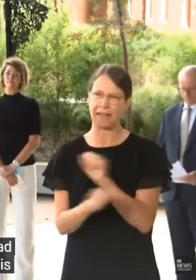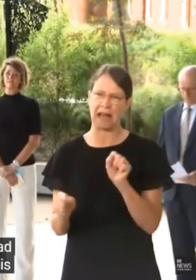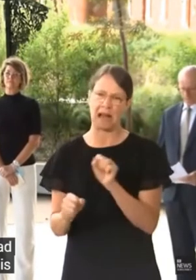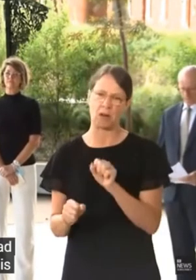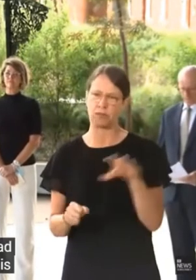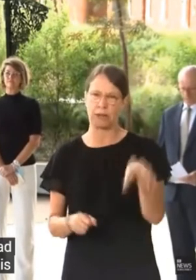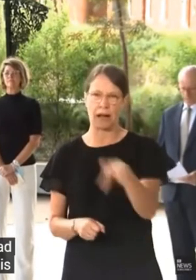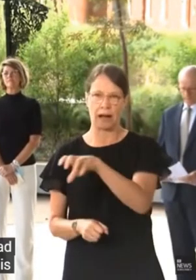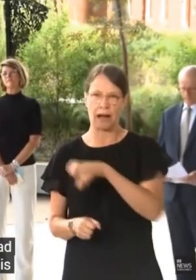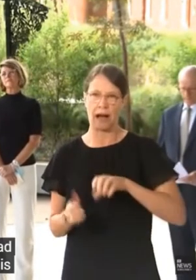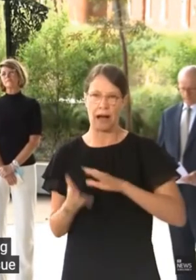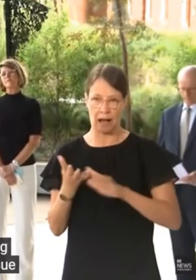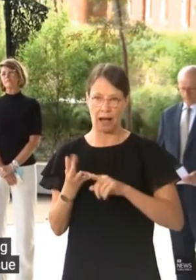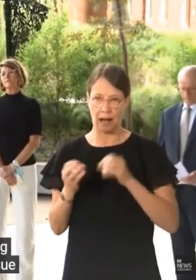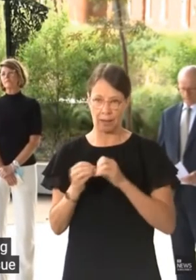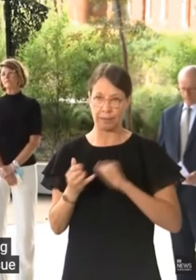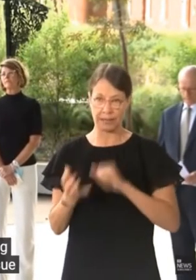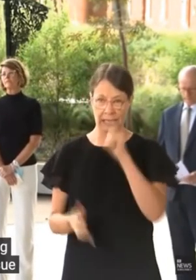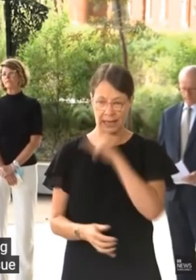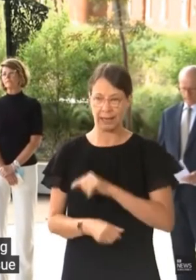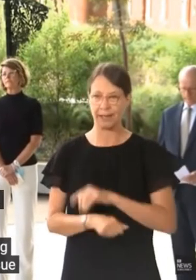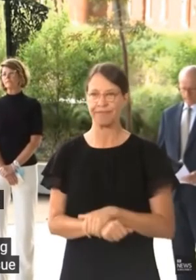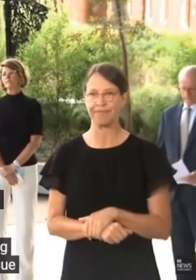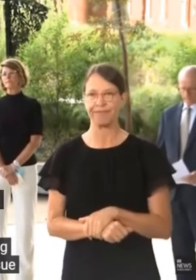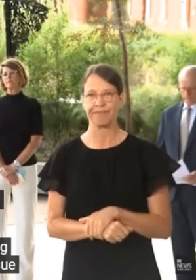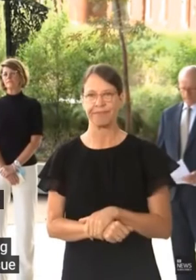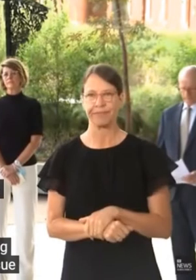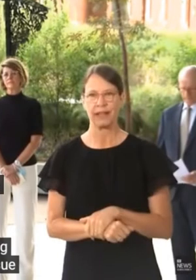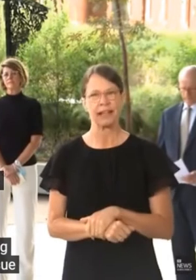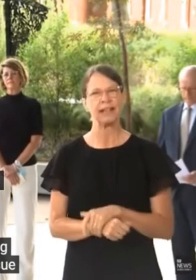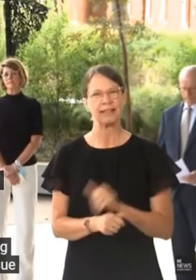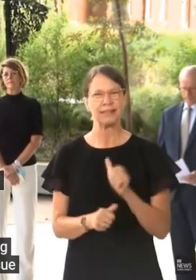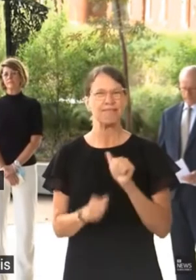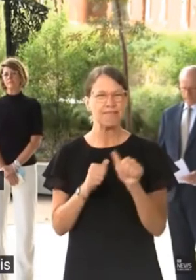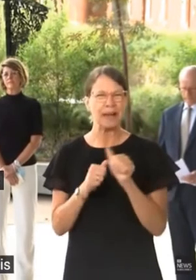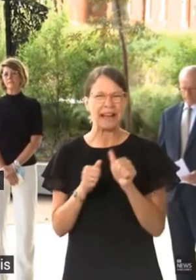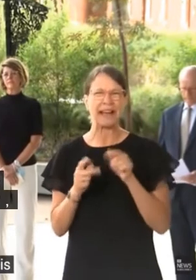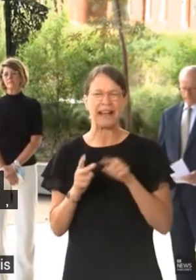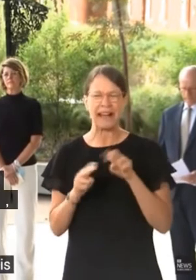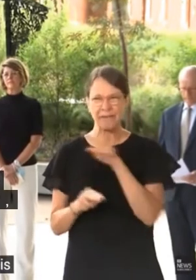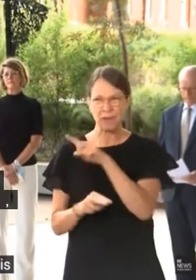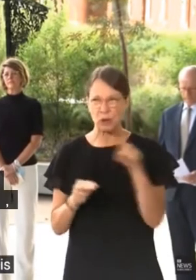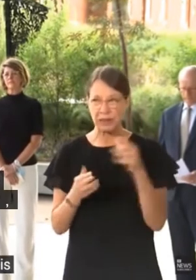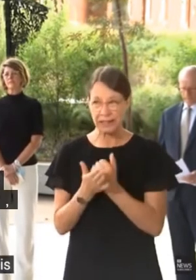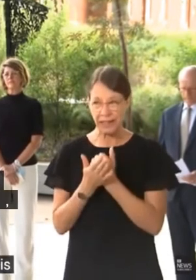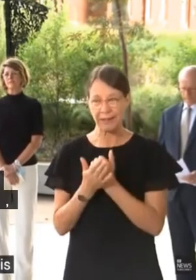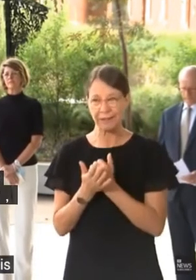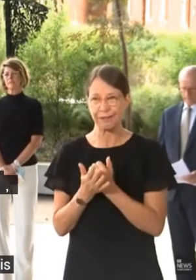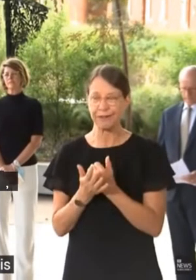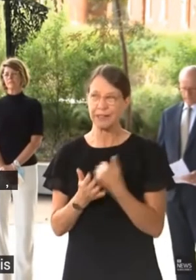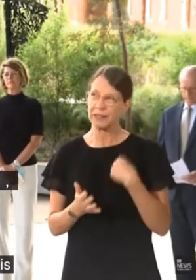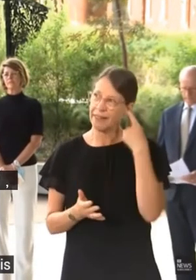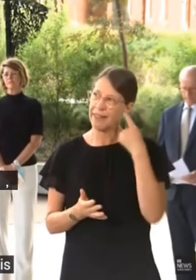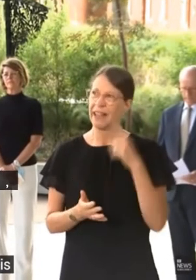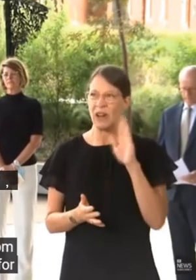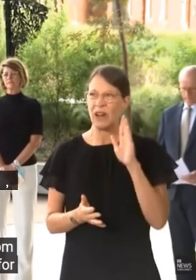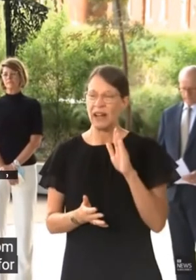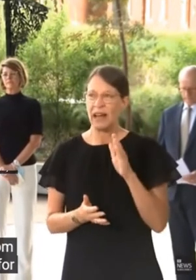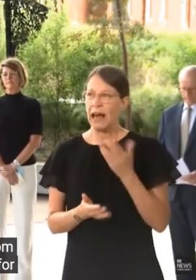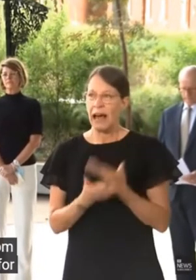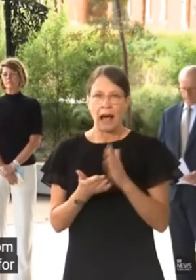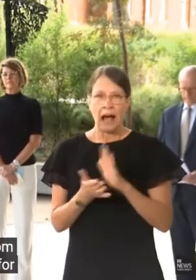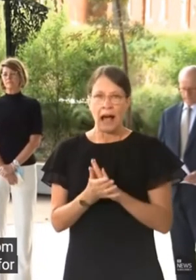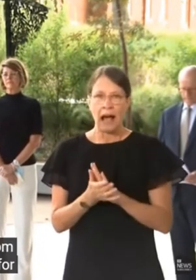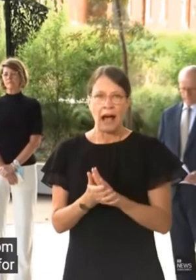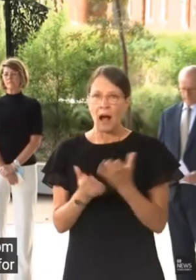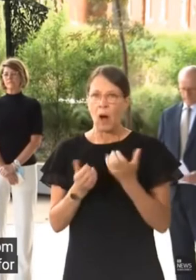the issue that exercises my mind regularly as Health Minister is everybody has to catch it from somebody. So